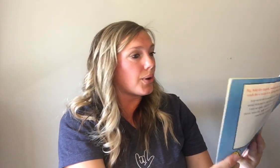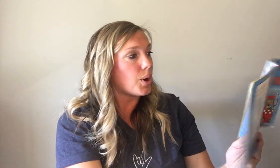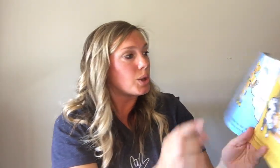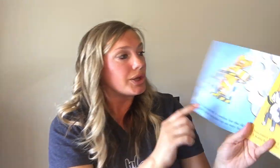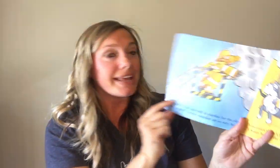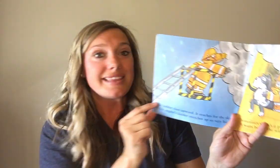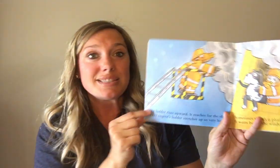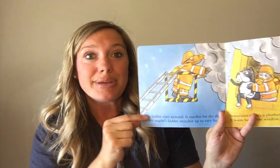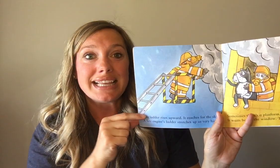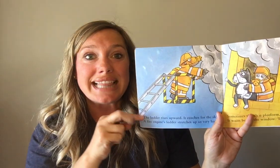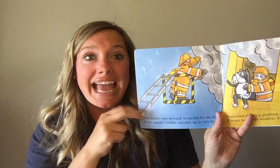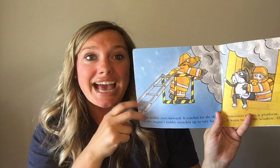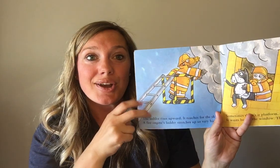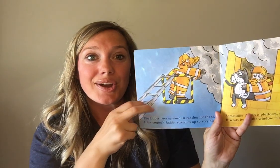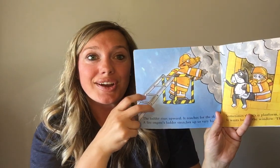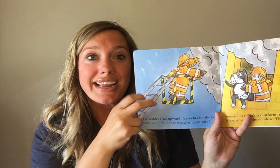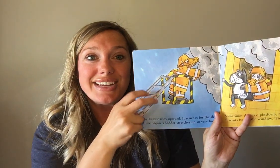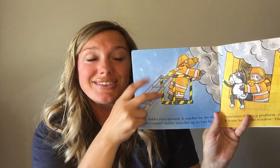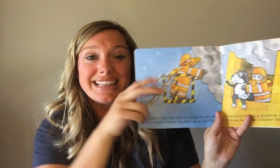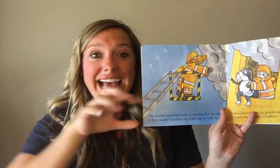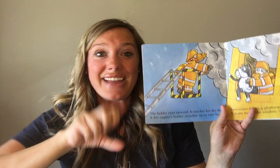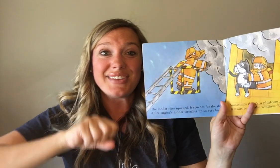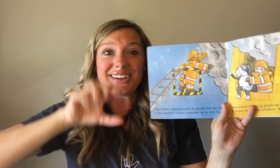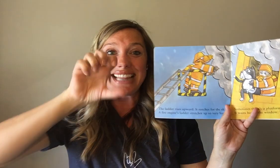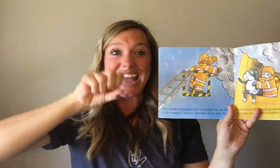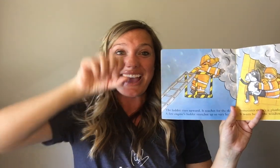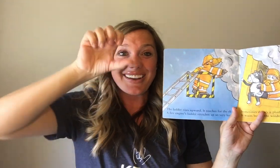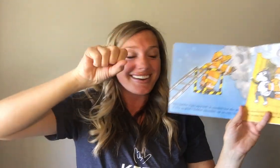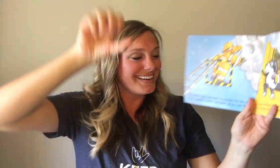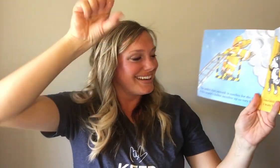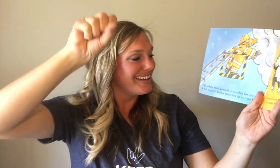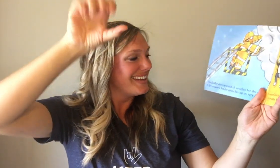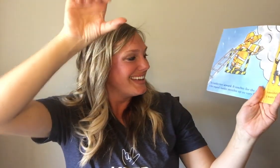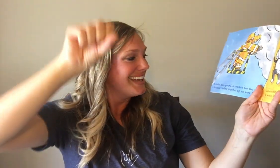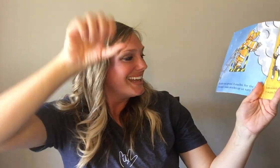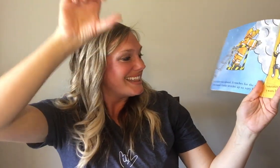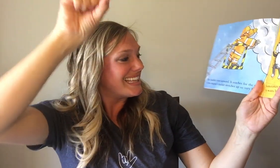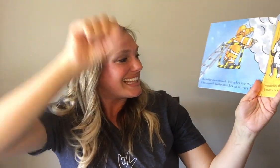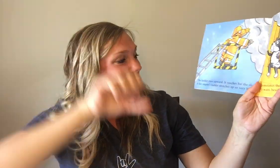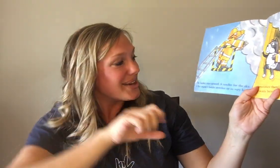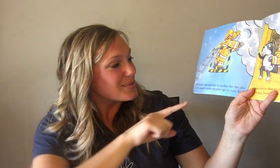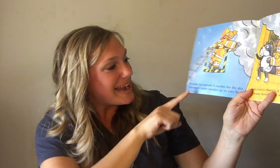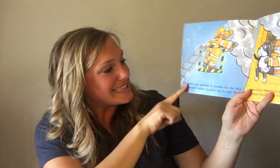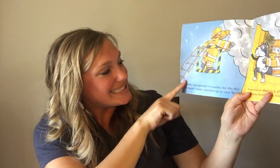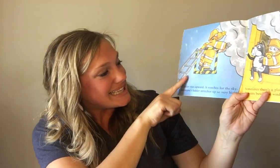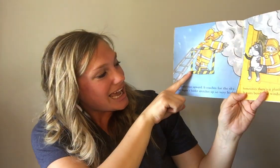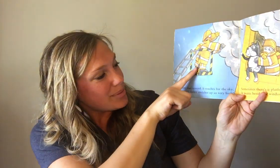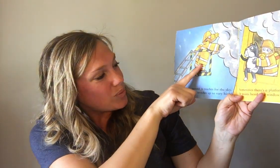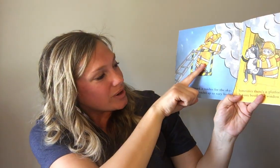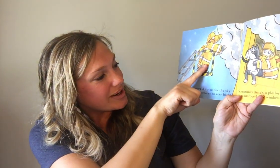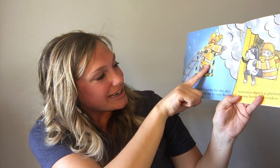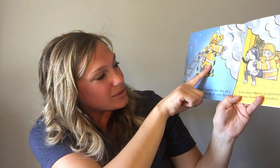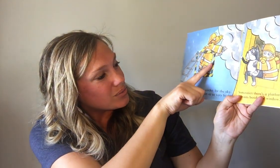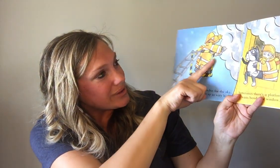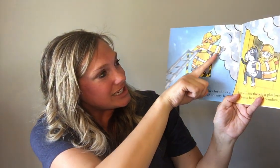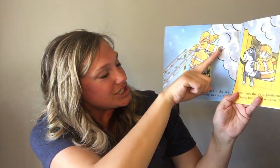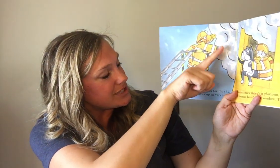Oh, look at this big ladder. Can you climb your ladder? The ladder rises upward. It reaches for